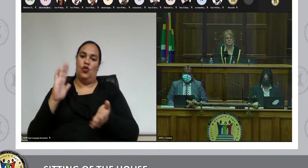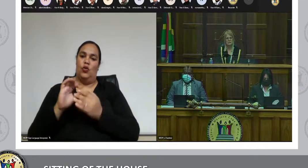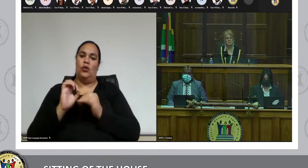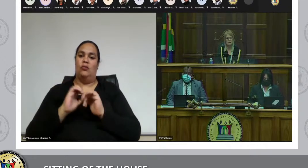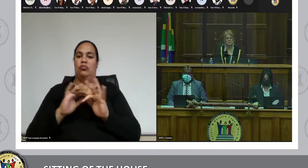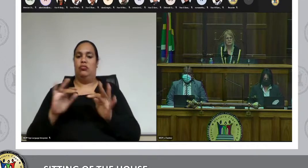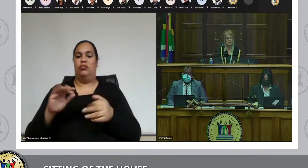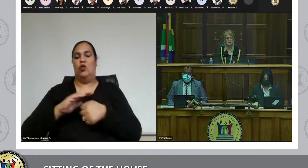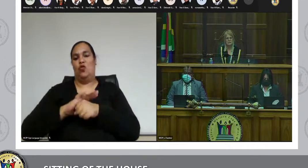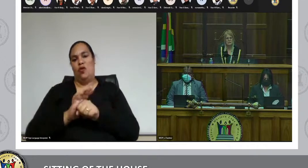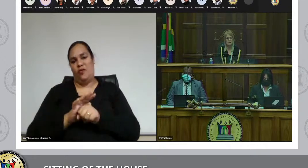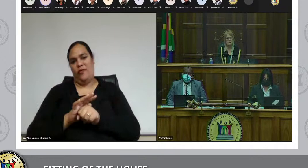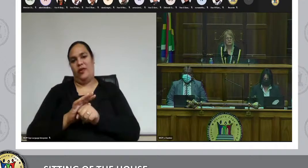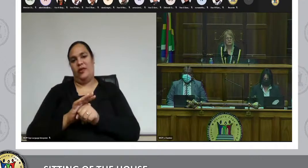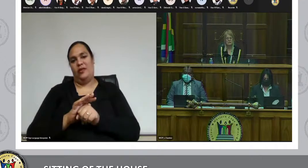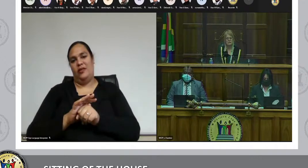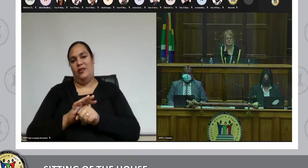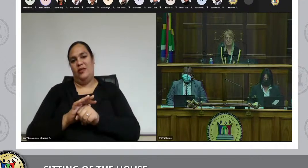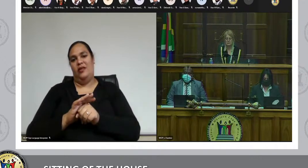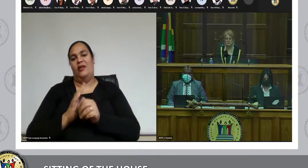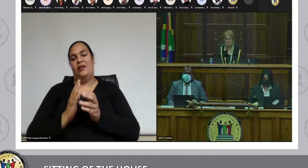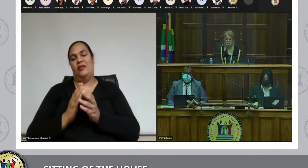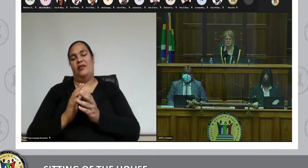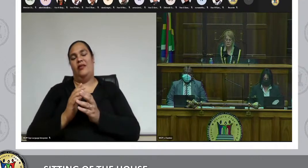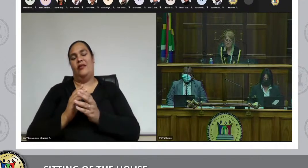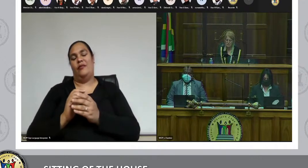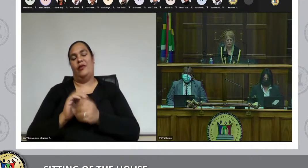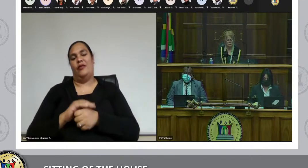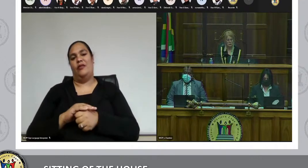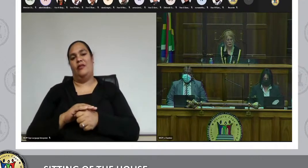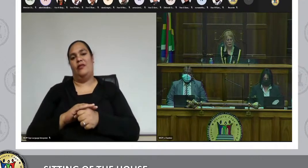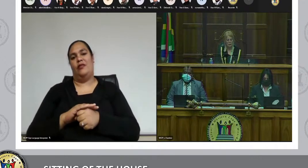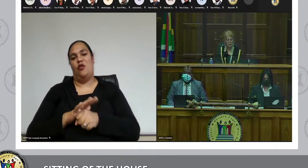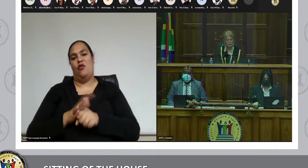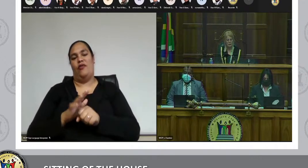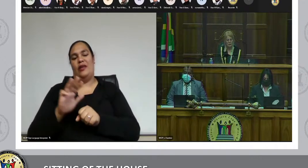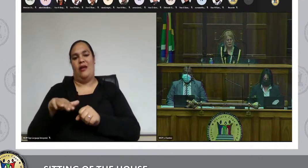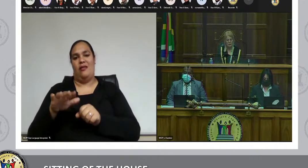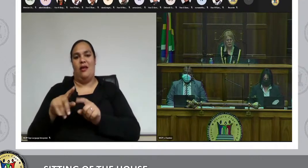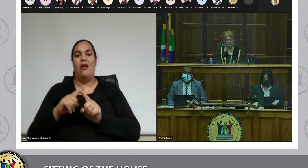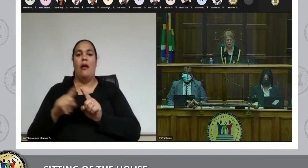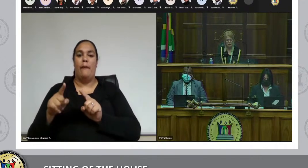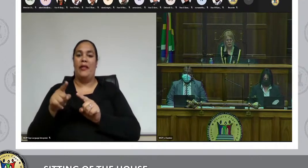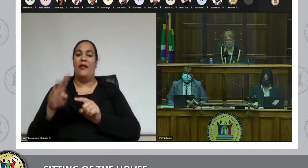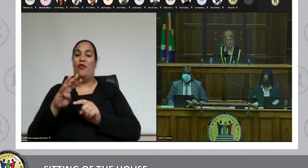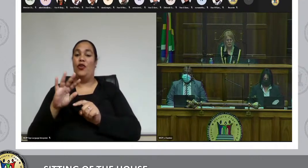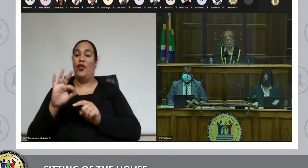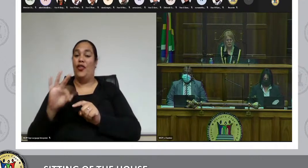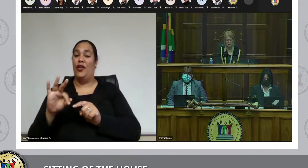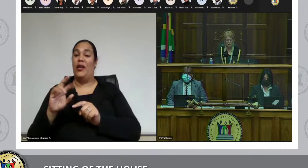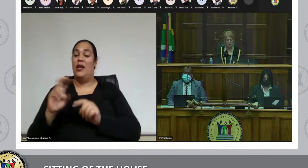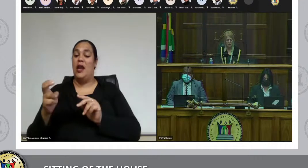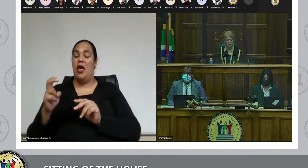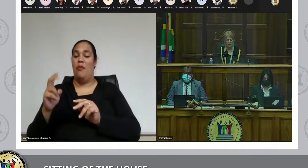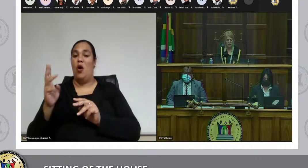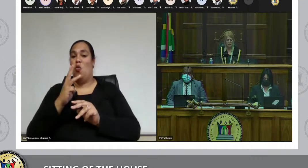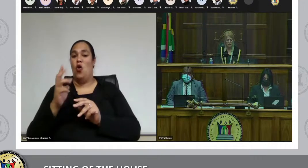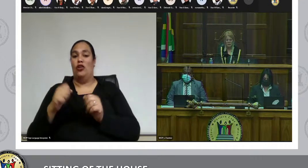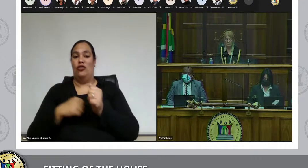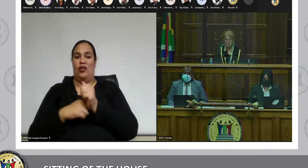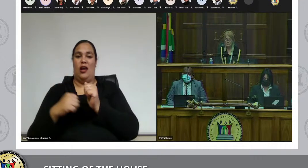of COVID-19 virus. As such, the department partnered with 43 neighbourhood watch structures. In other